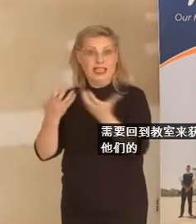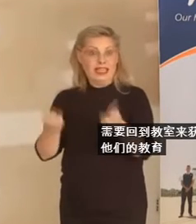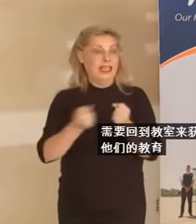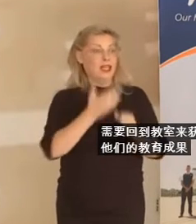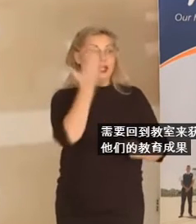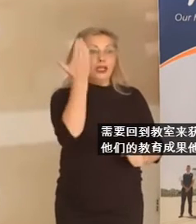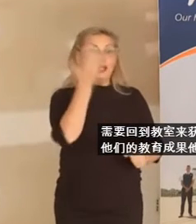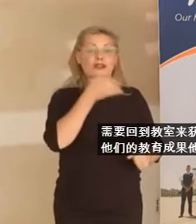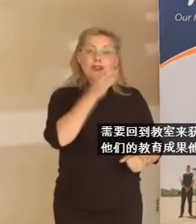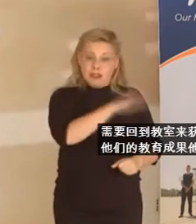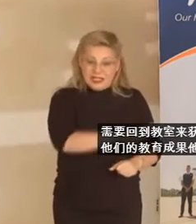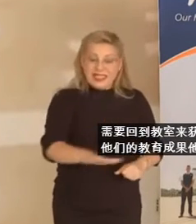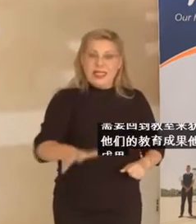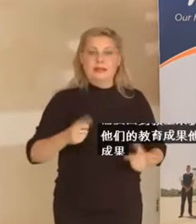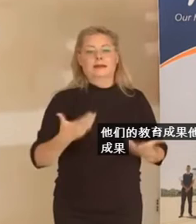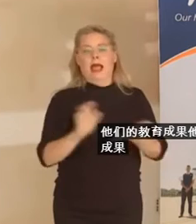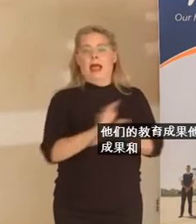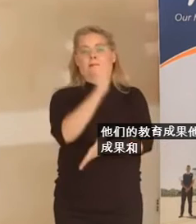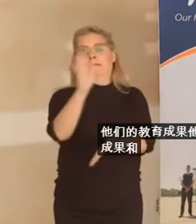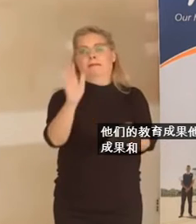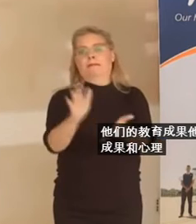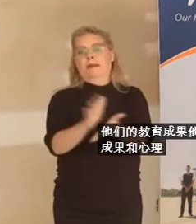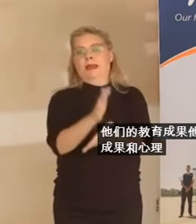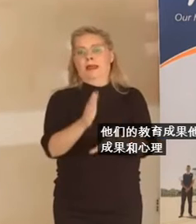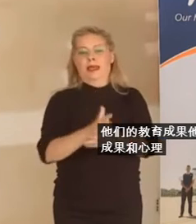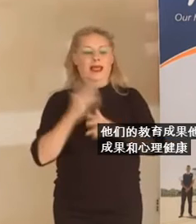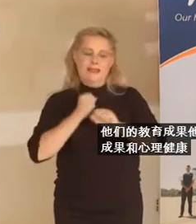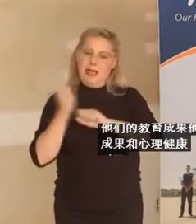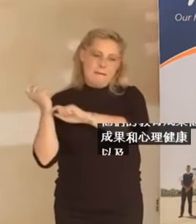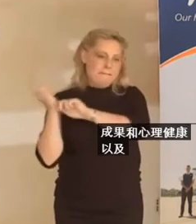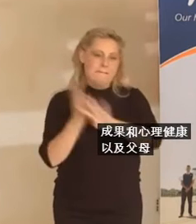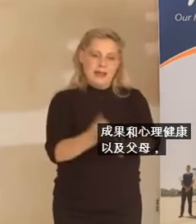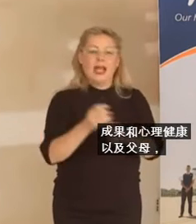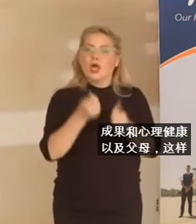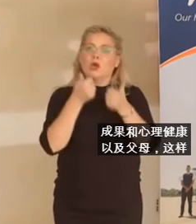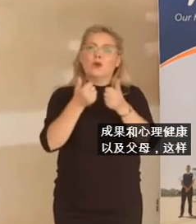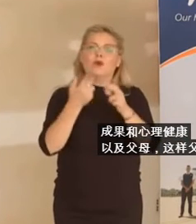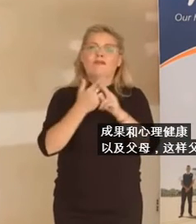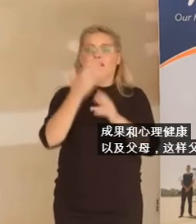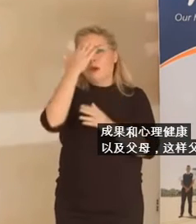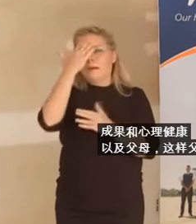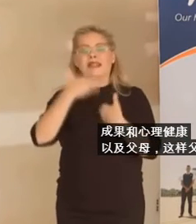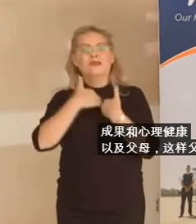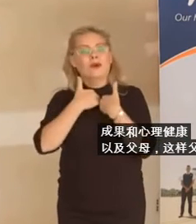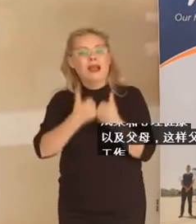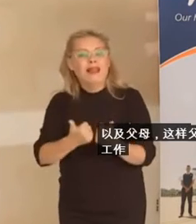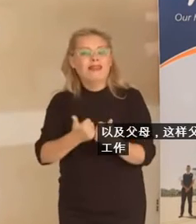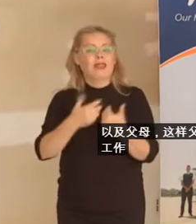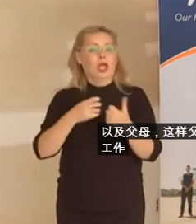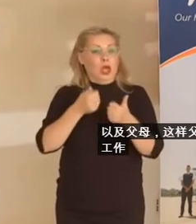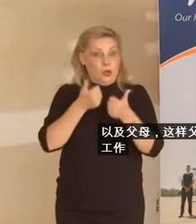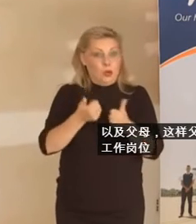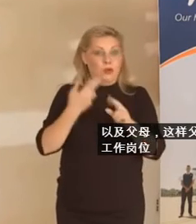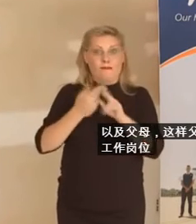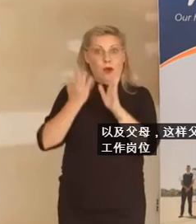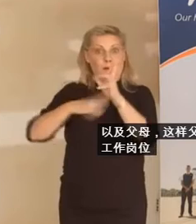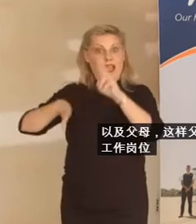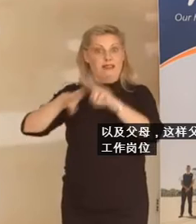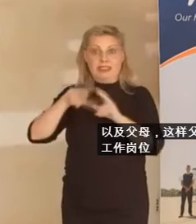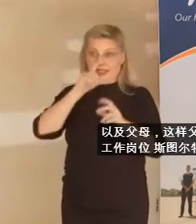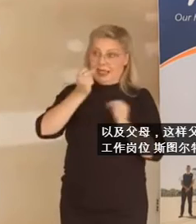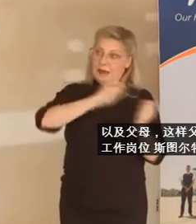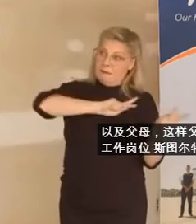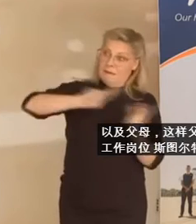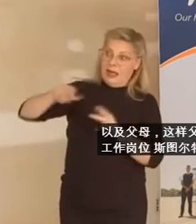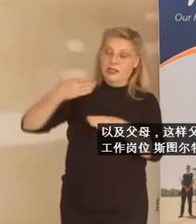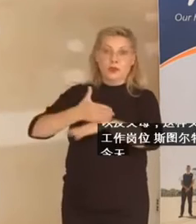their educational outcomes, their social outcomes, and for mental health, and also for parents, so parents can get back to work. Stuart spoke